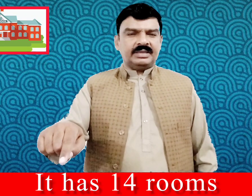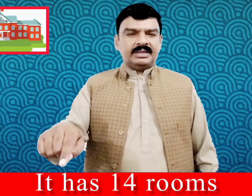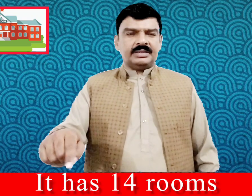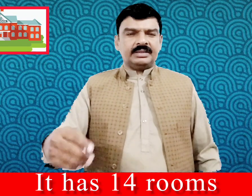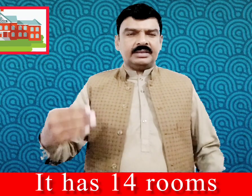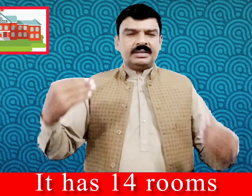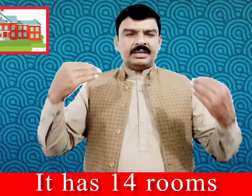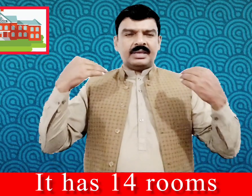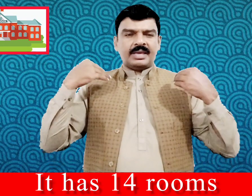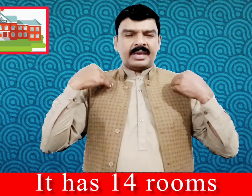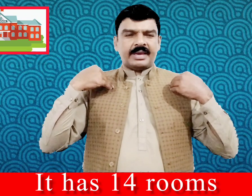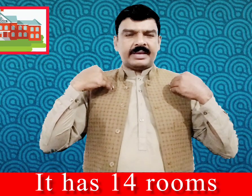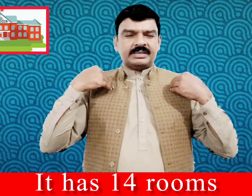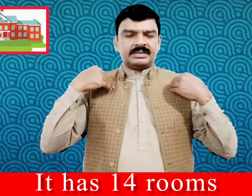It has